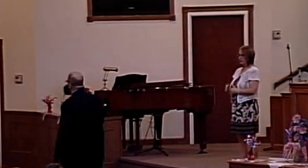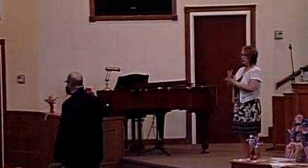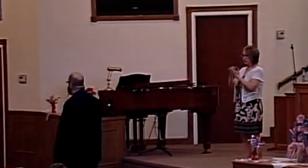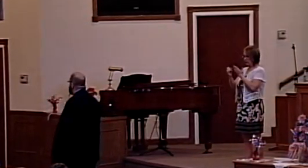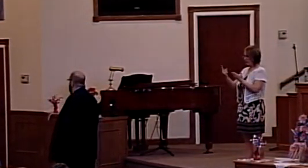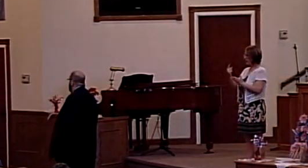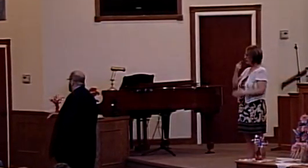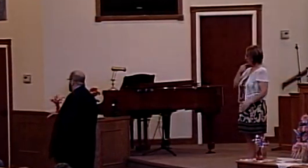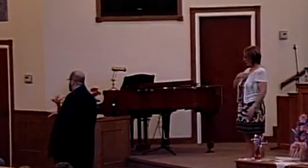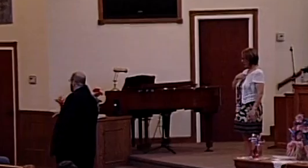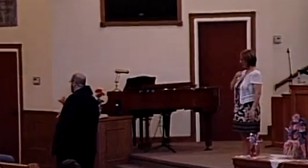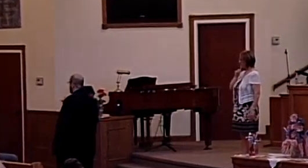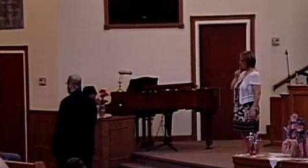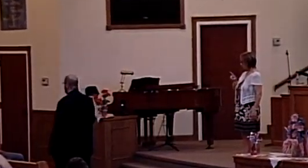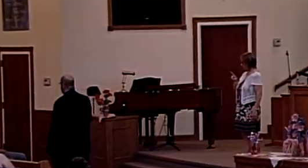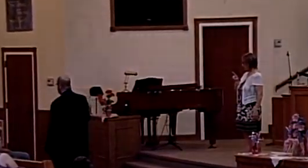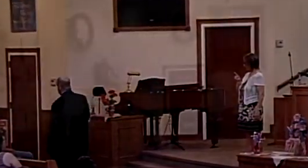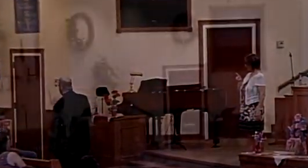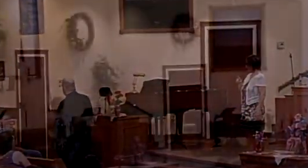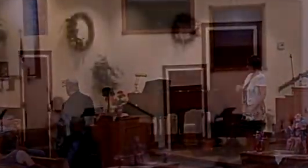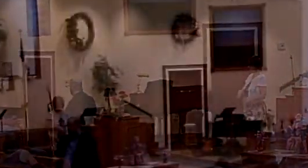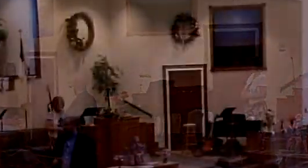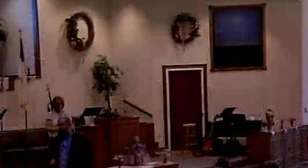Somebody told me the truth.